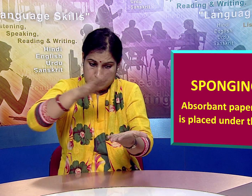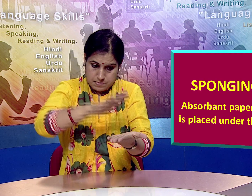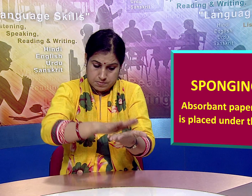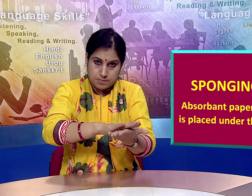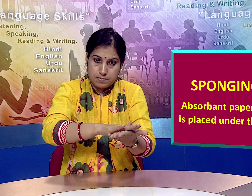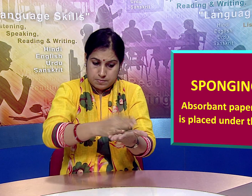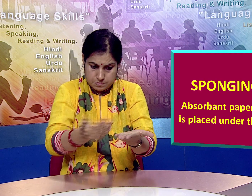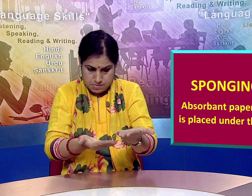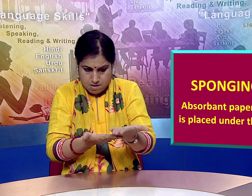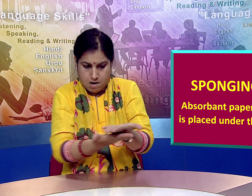under the stain